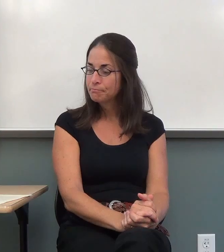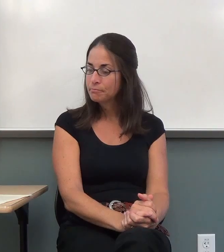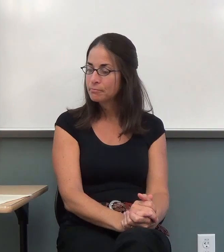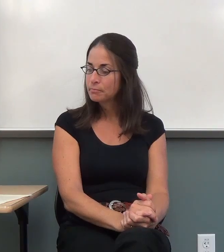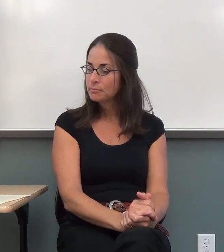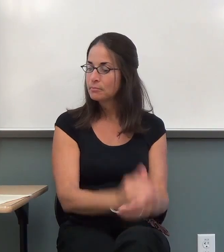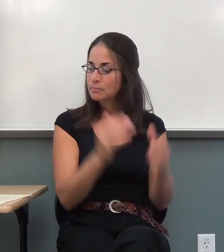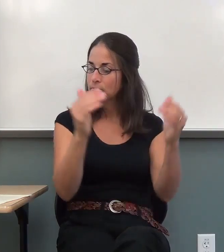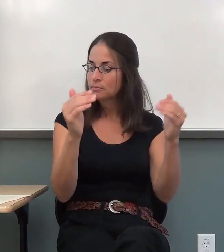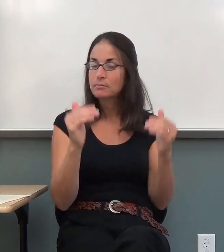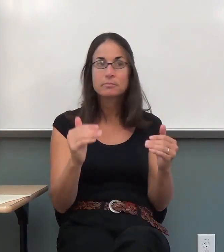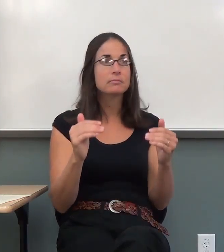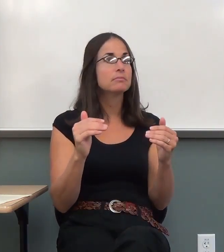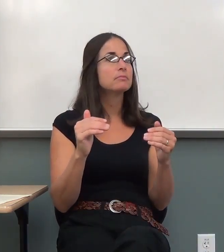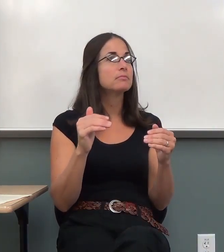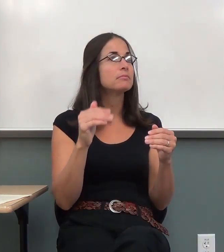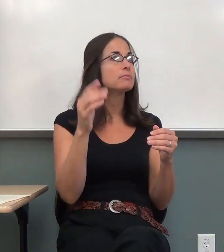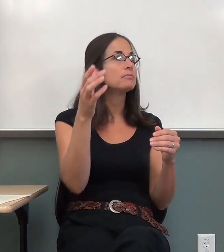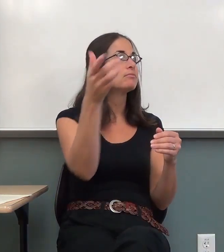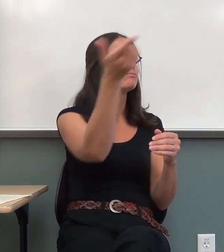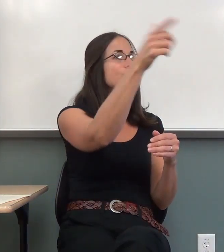the next one, please? Just keep moving around the room. Sebastian?